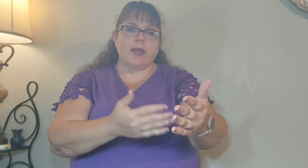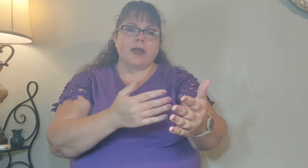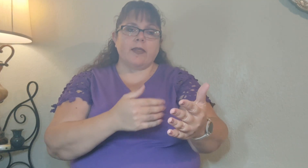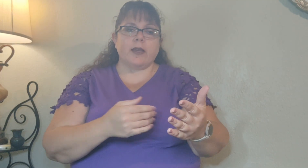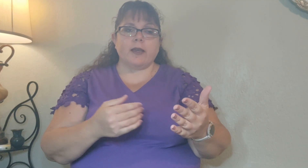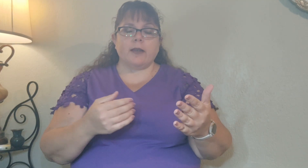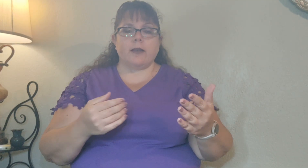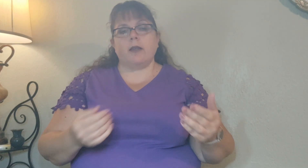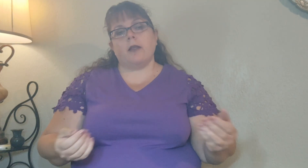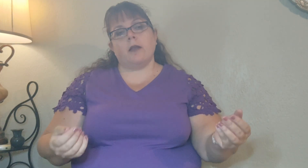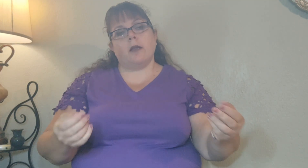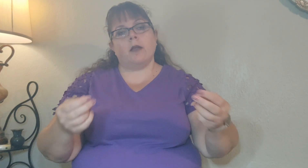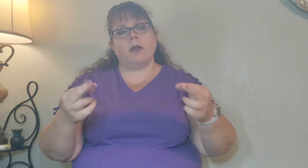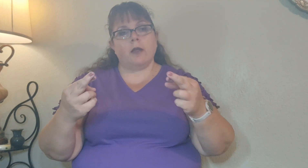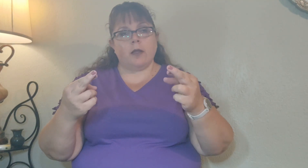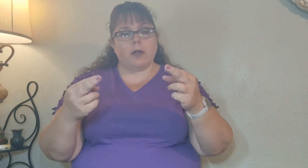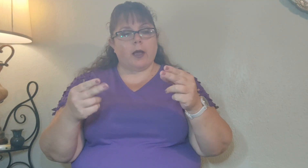and then